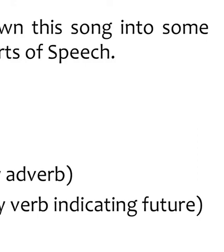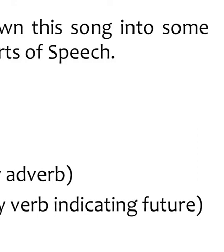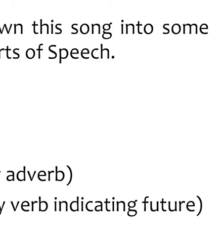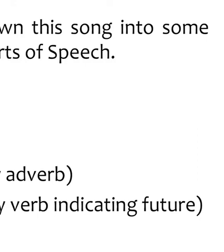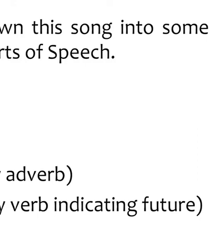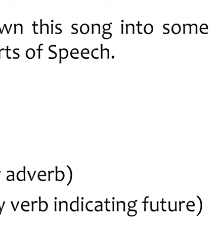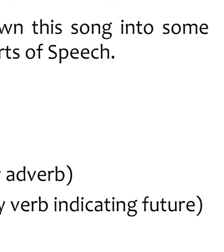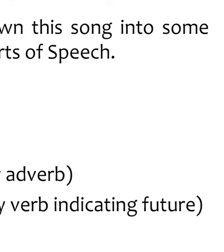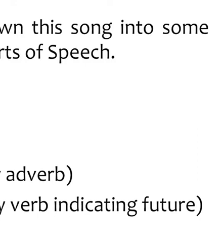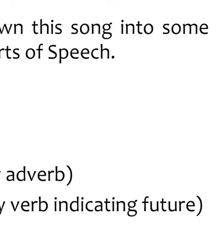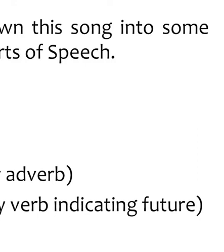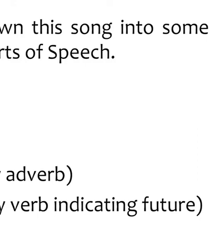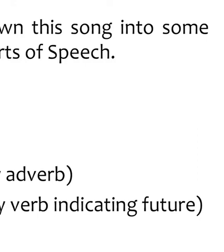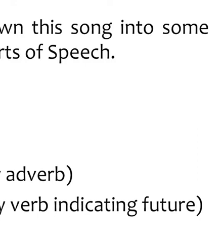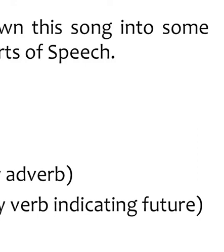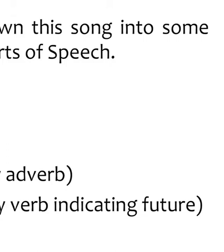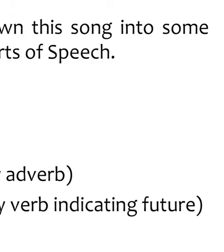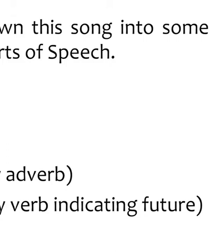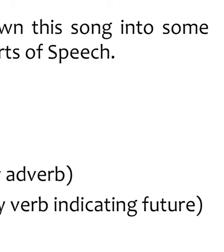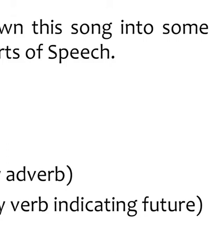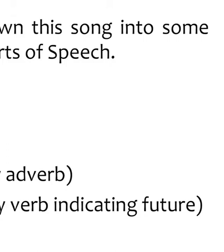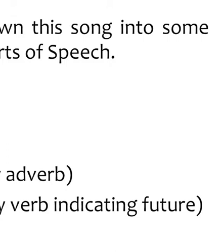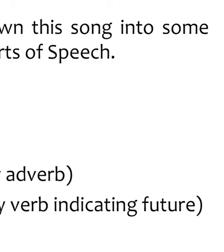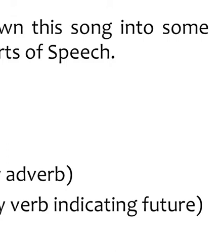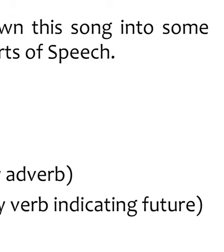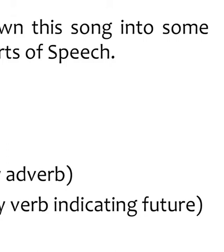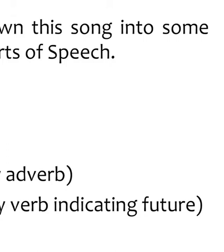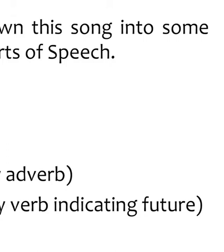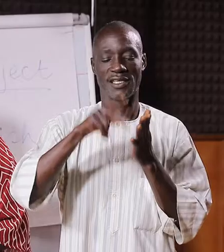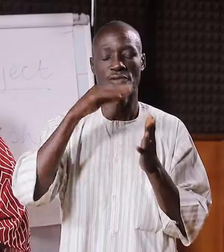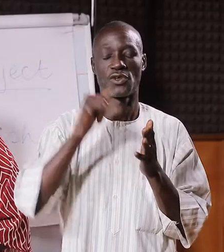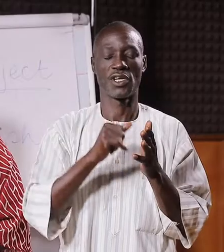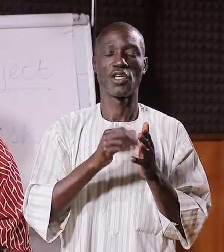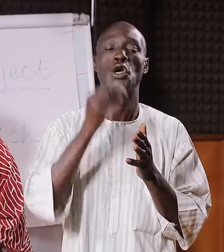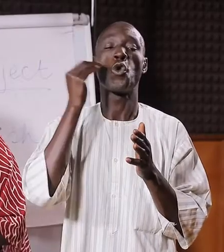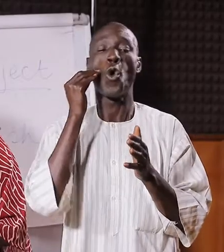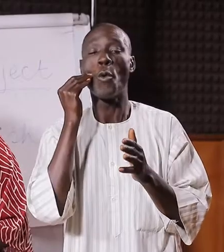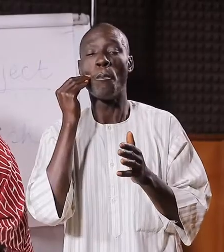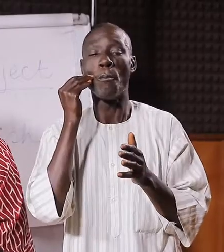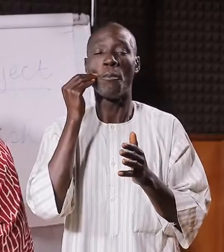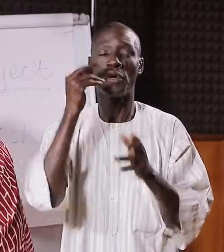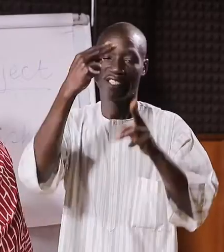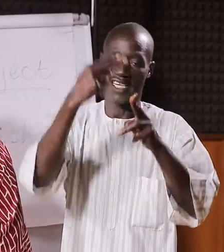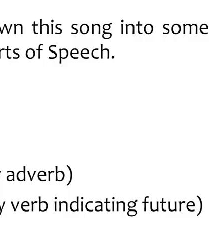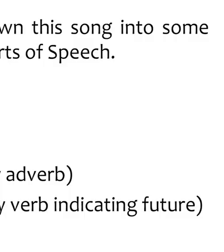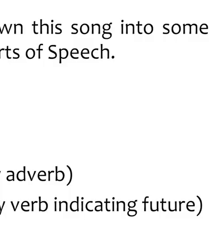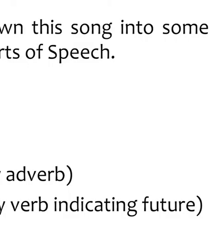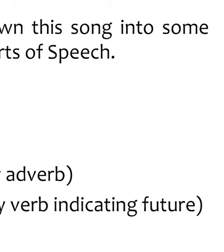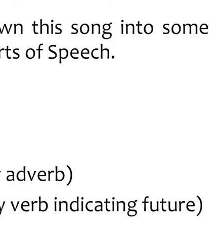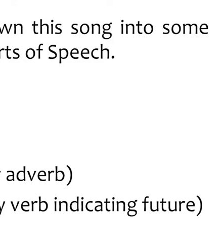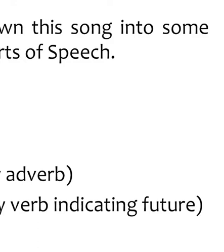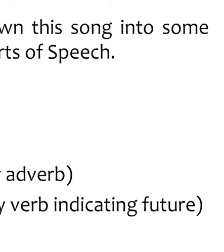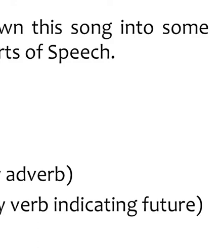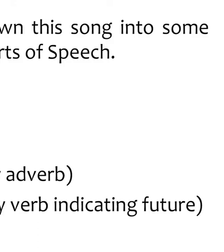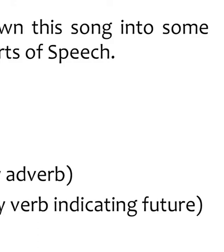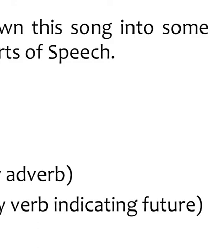there. My is a pronoun. Home is a noun, the name of a place.